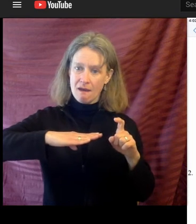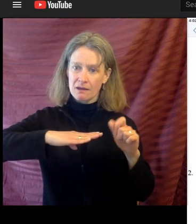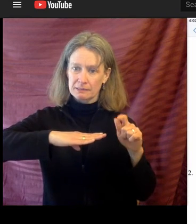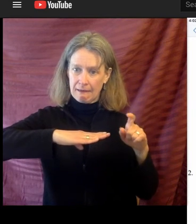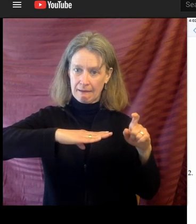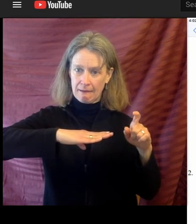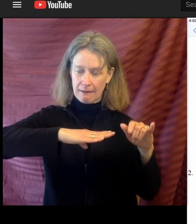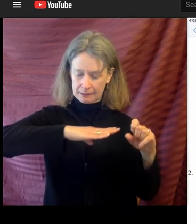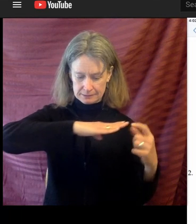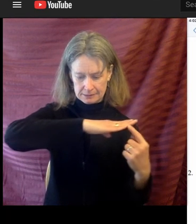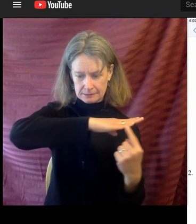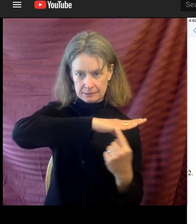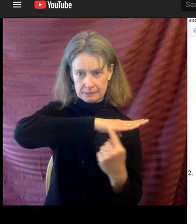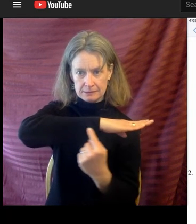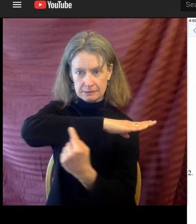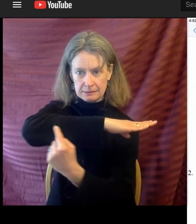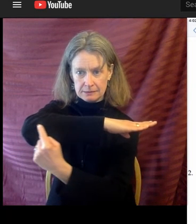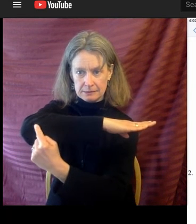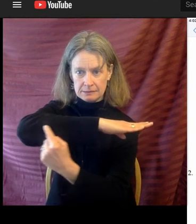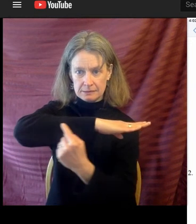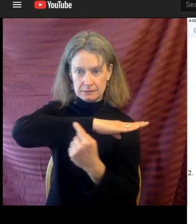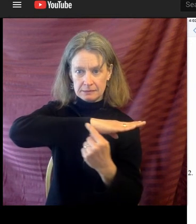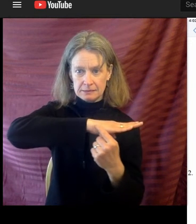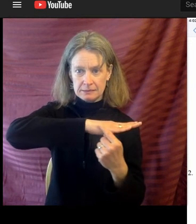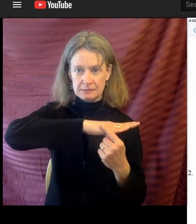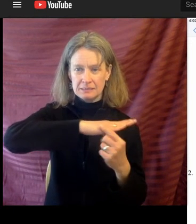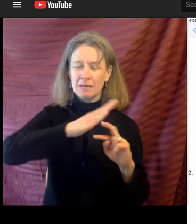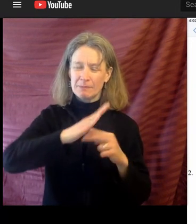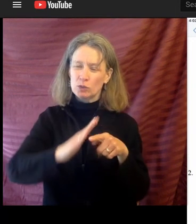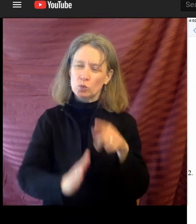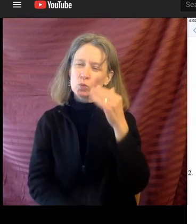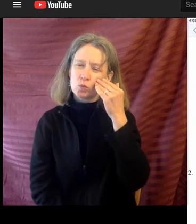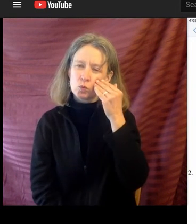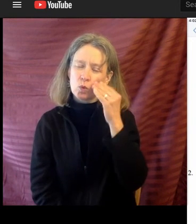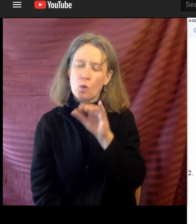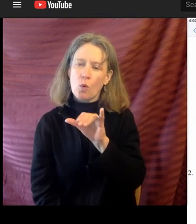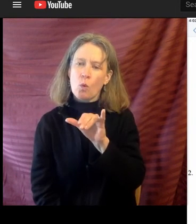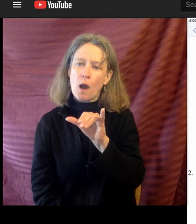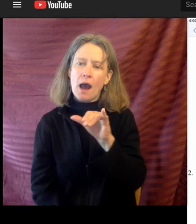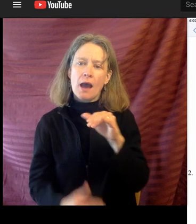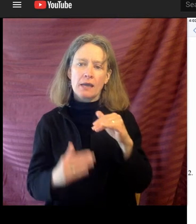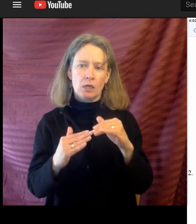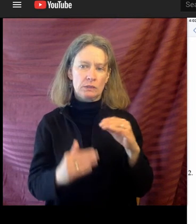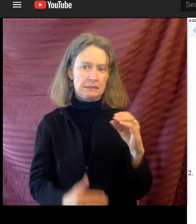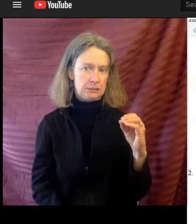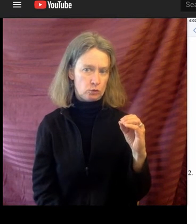x-axis has y equal to 0.